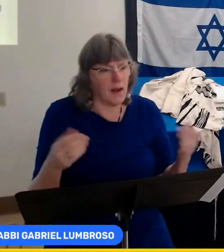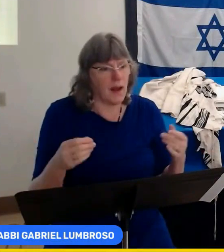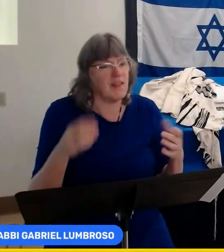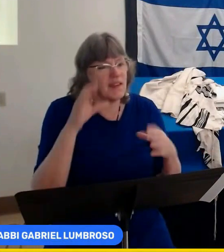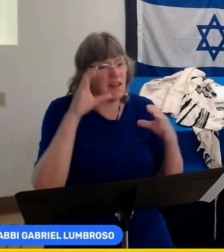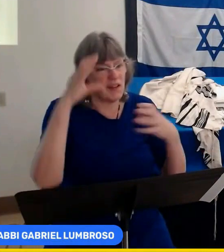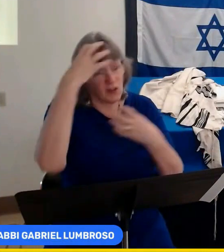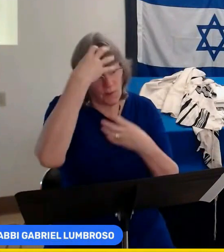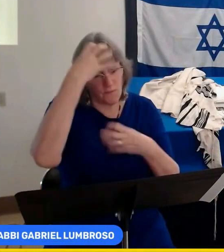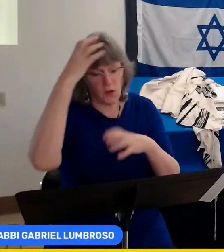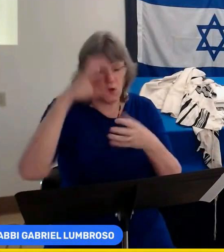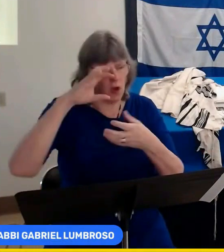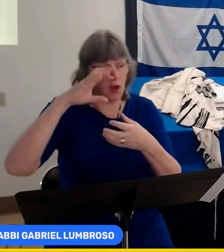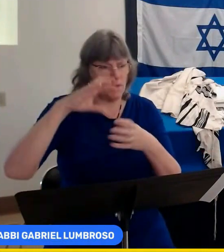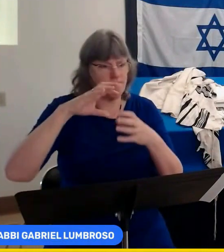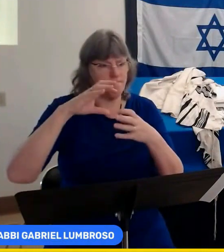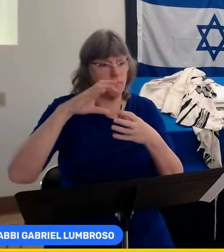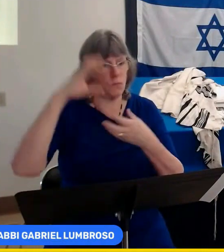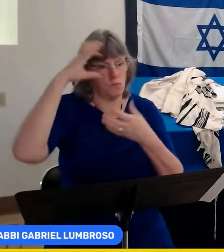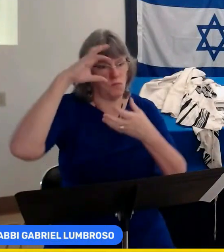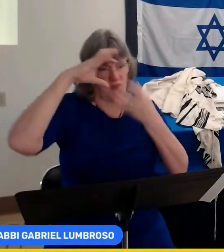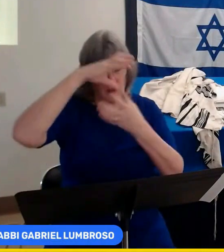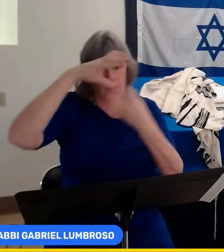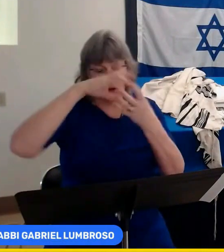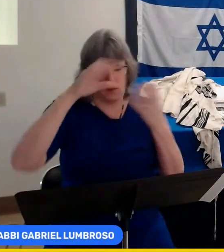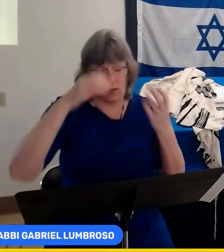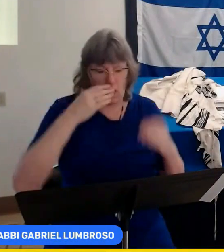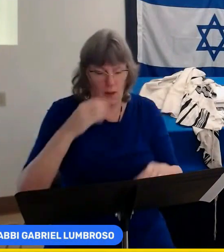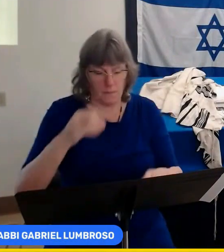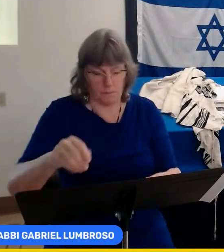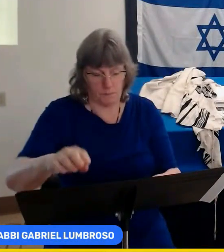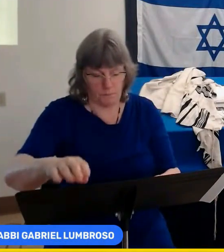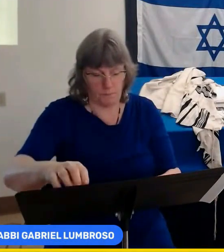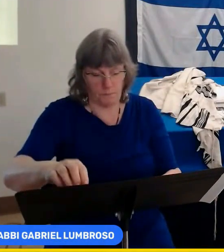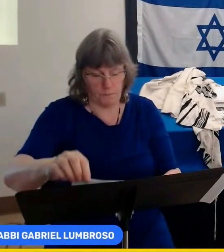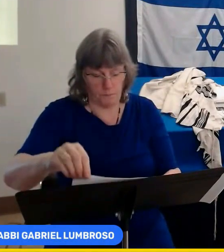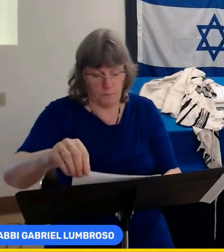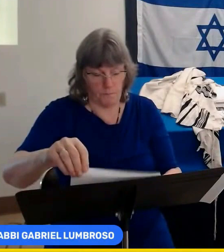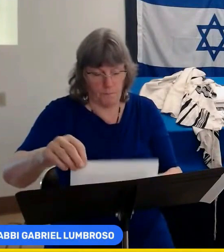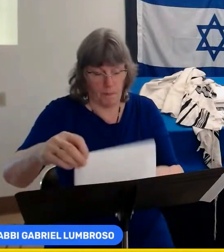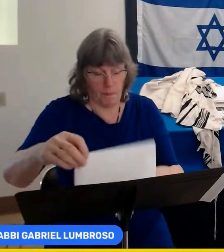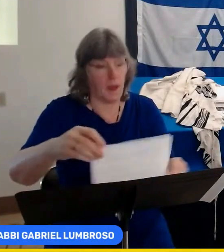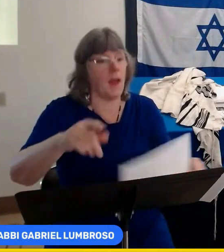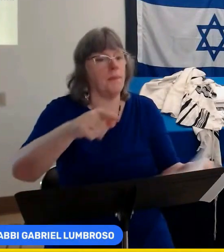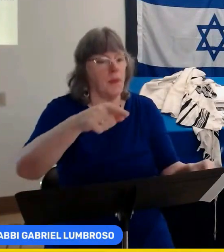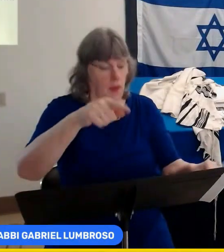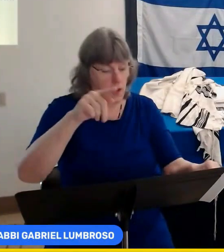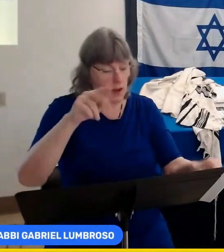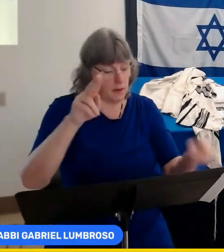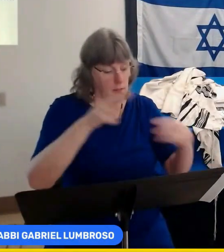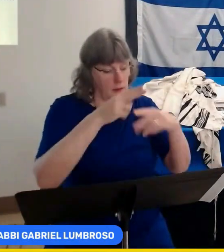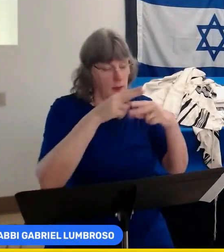We find this word in Isaiah 52:7 in the song Manavu.